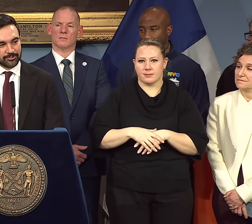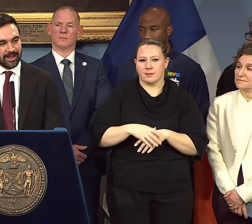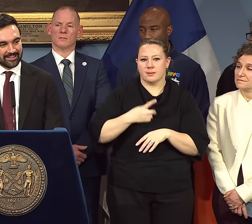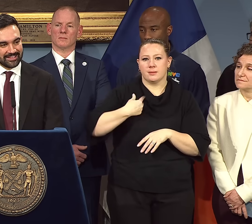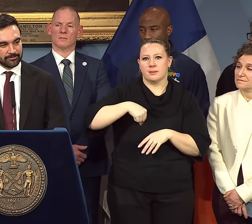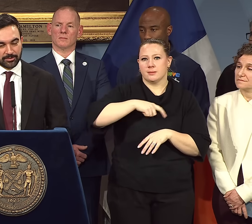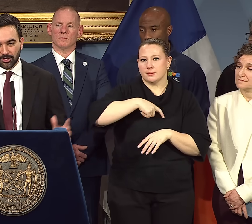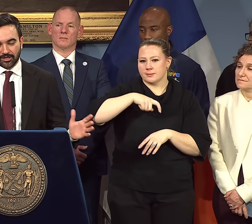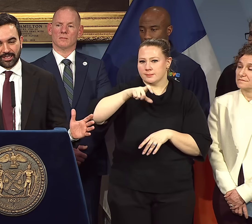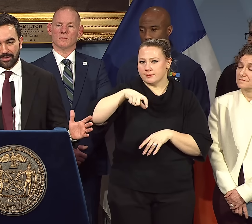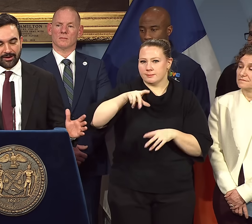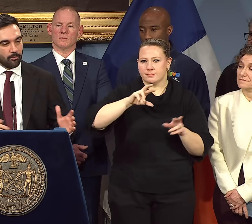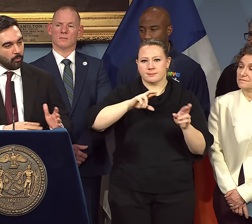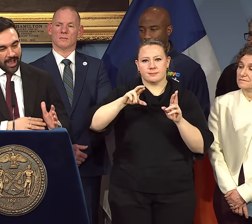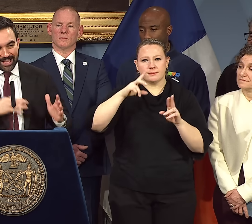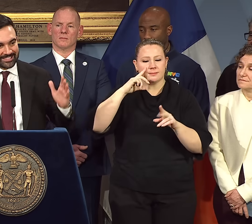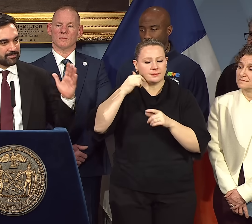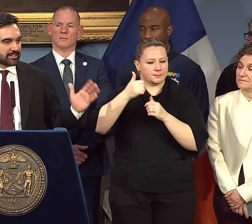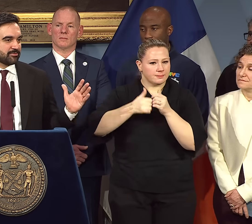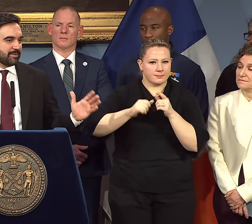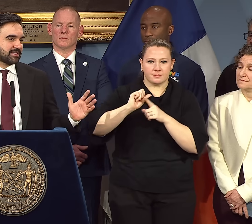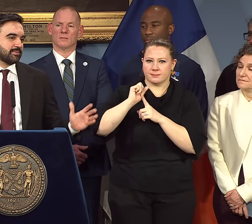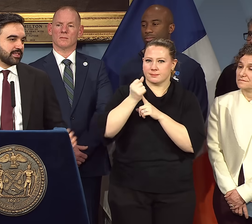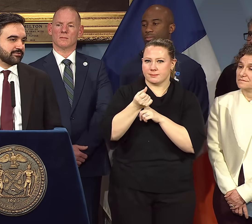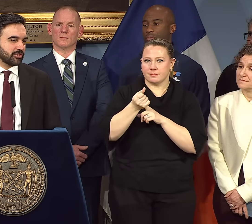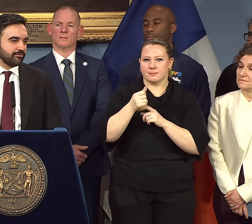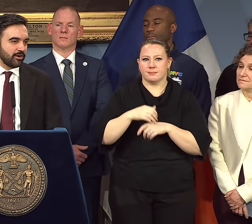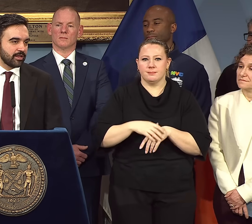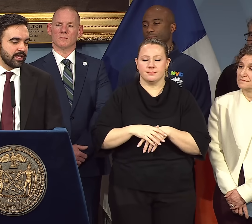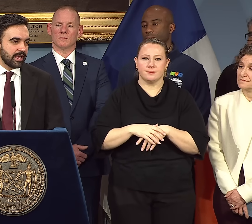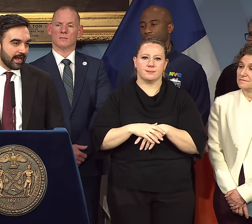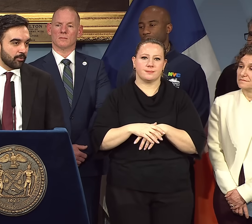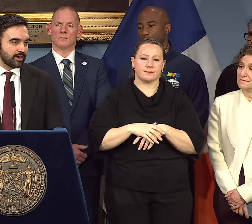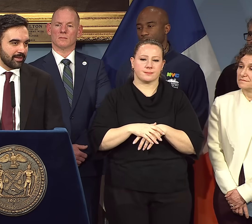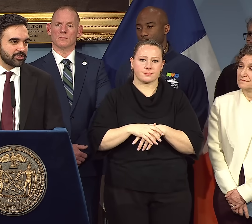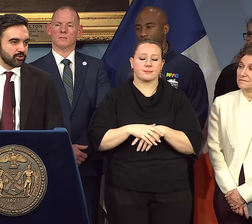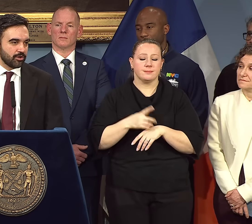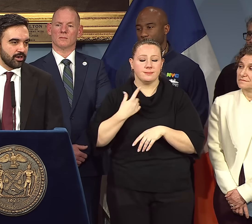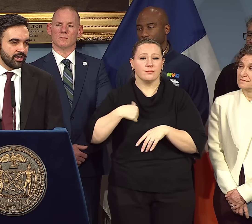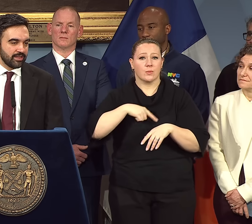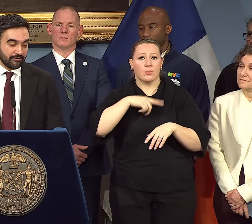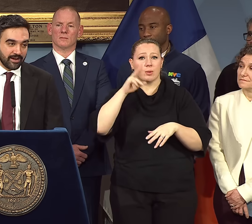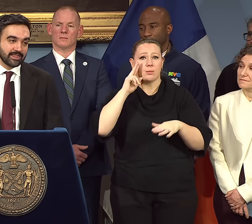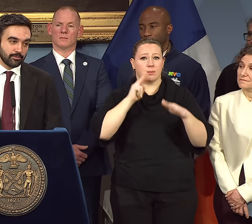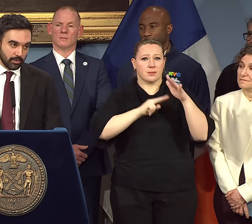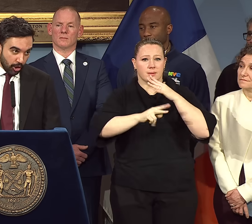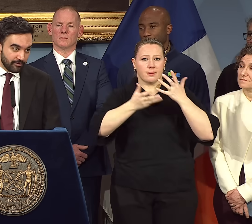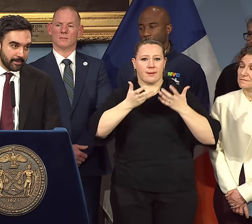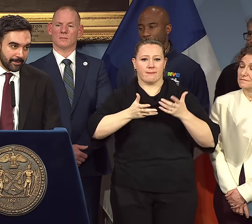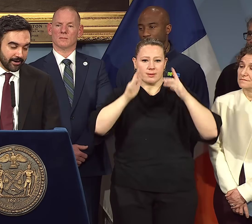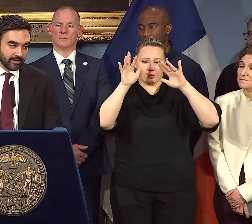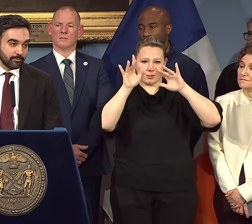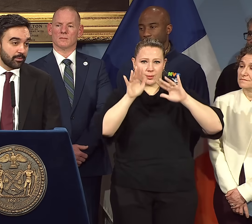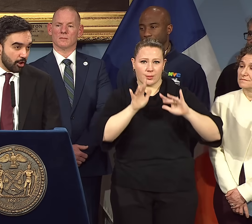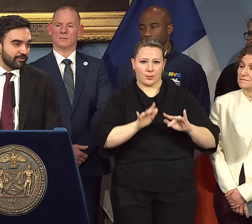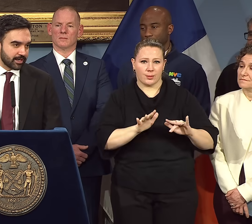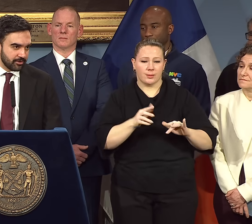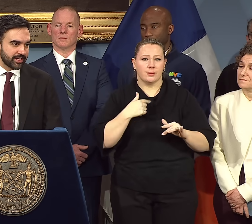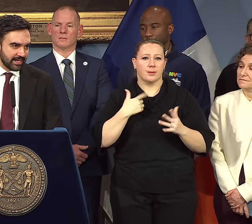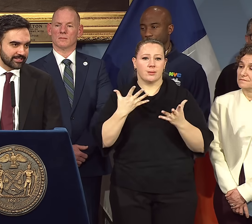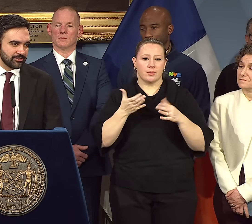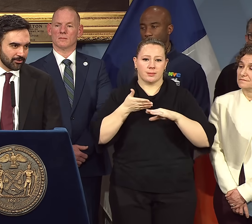every eventuality. We were talking about a wide spectrum of possibility of snowfall, and I wanted to make sure that if anything, we were over-prepared and we